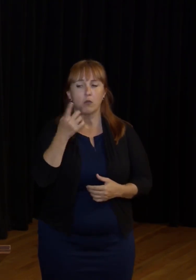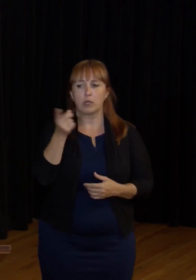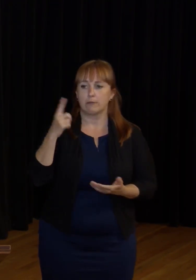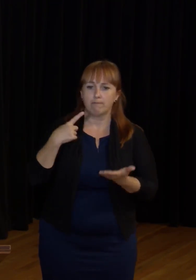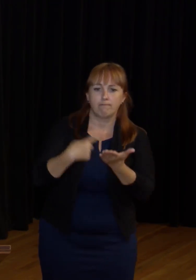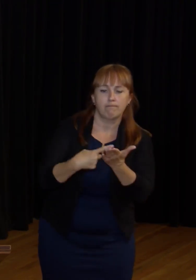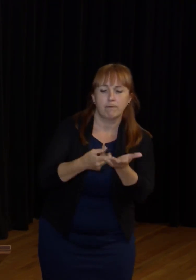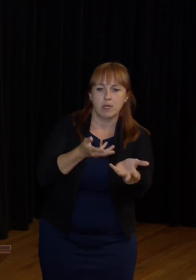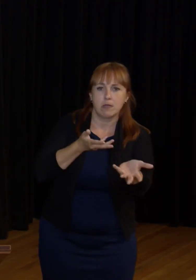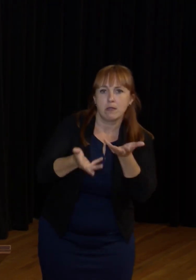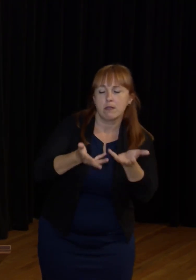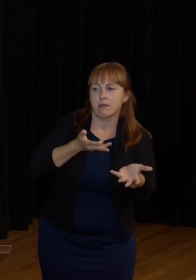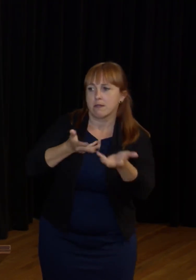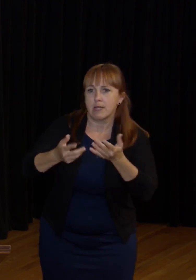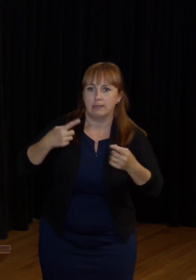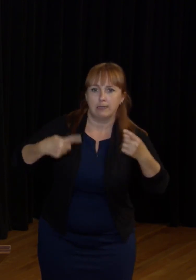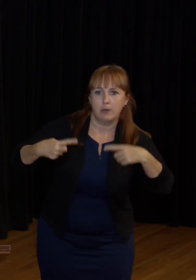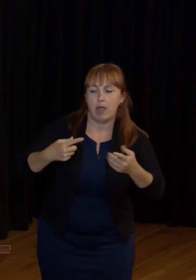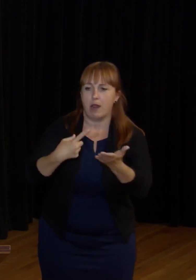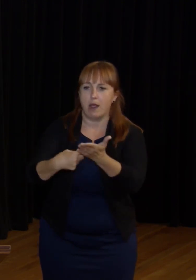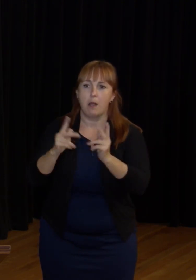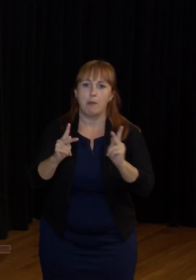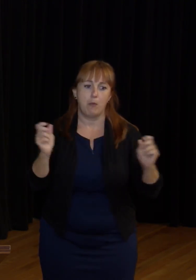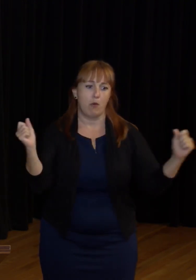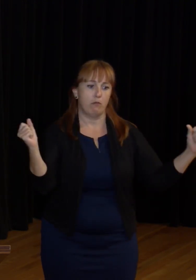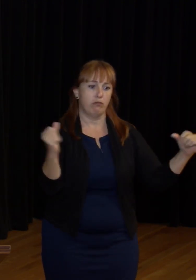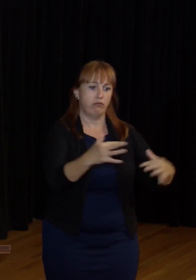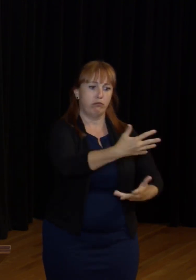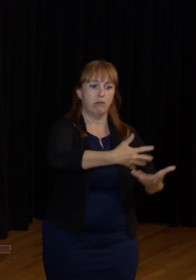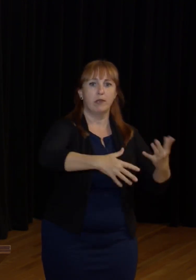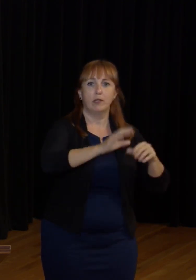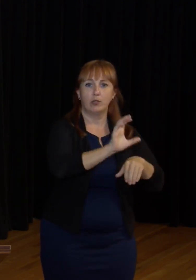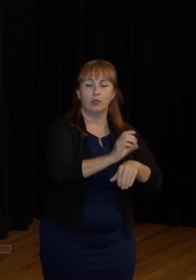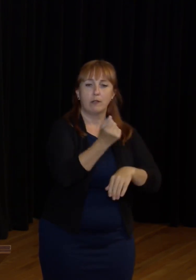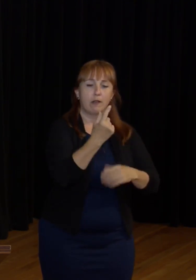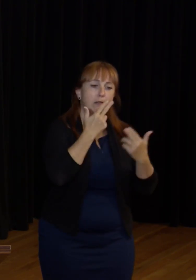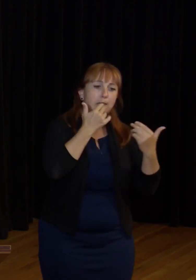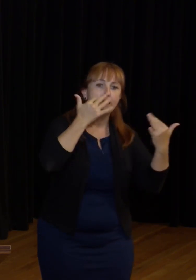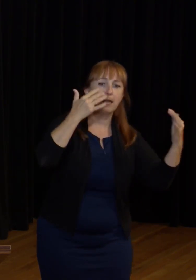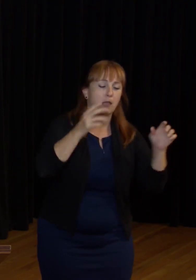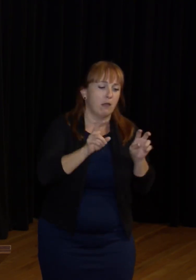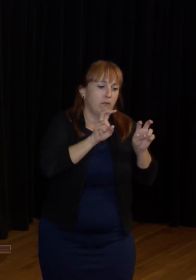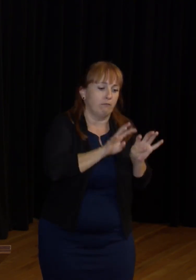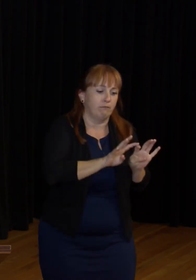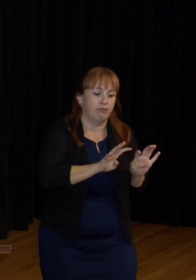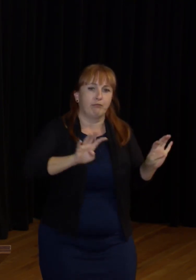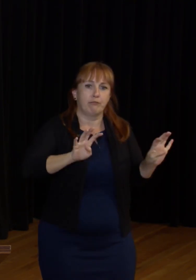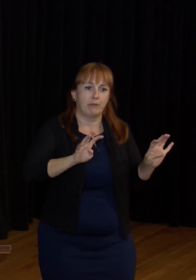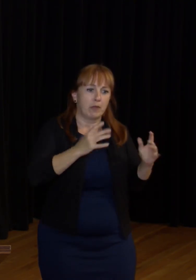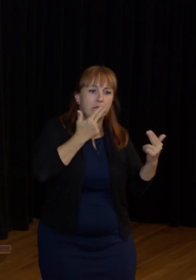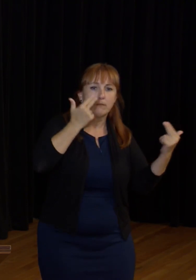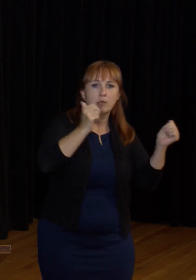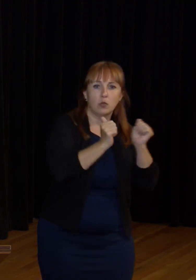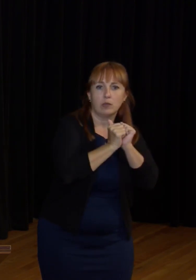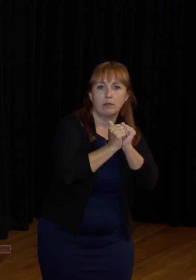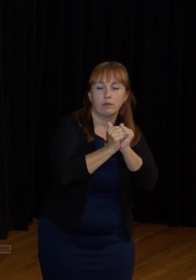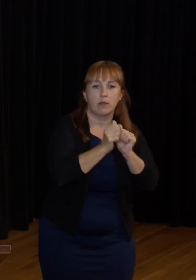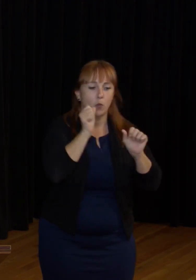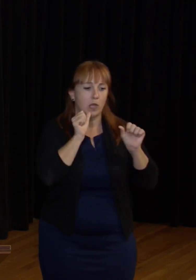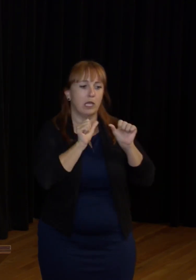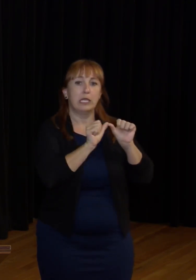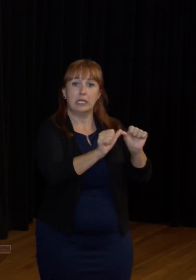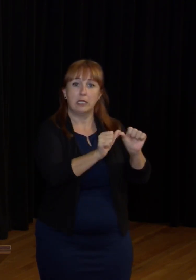lot of conversation because we know how people gather in churches and sing, and they're close to each other. And we're going to continue to